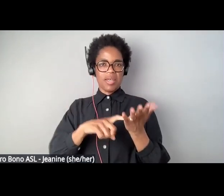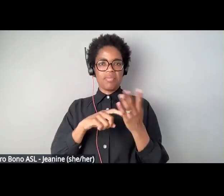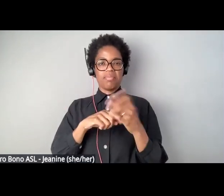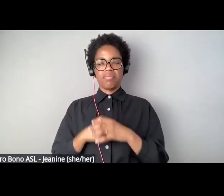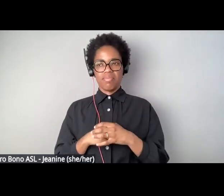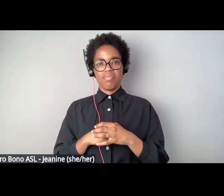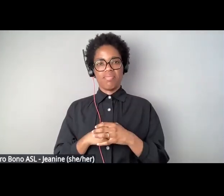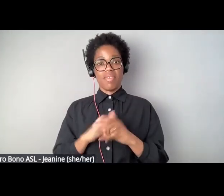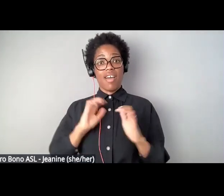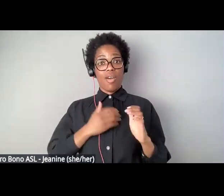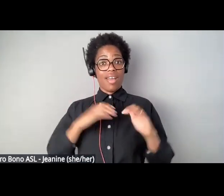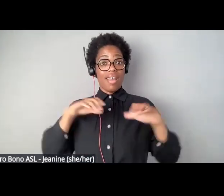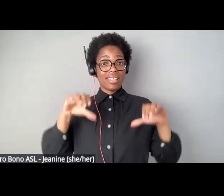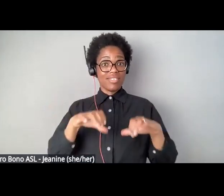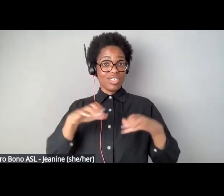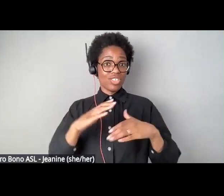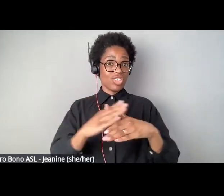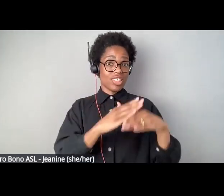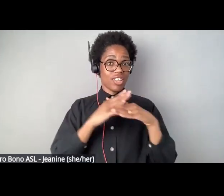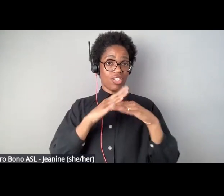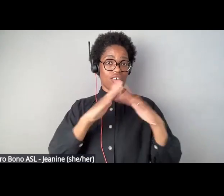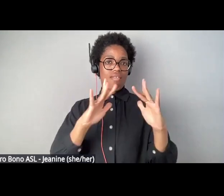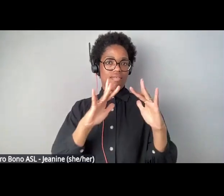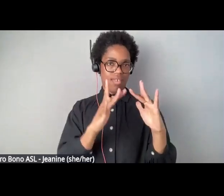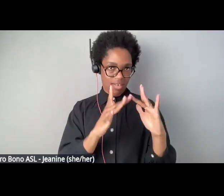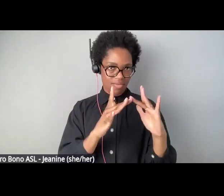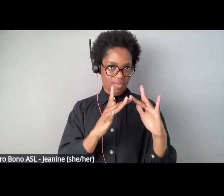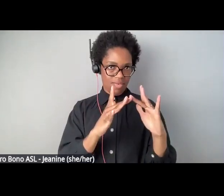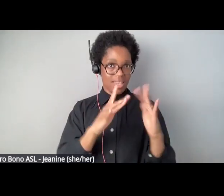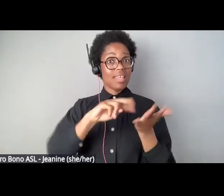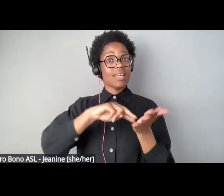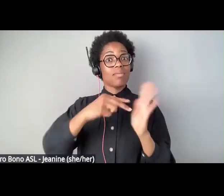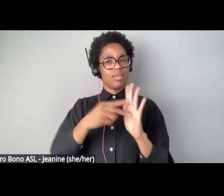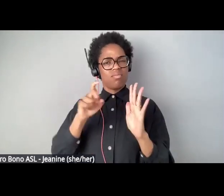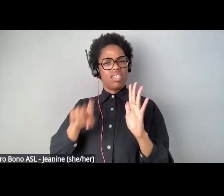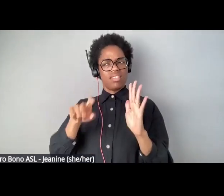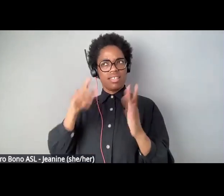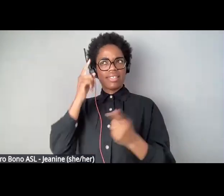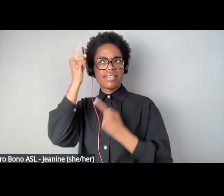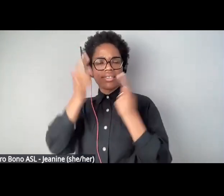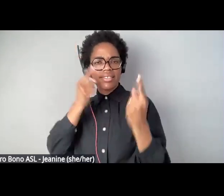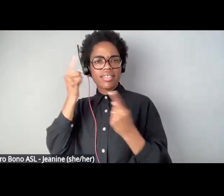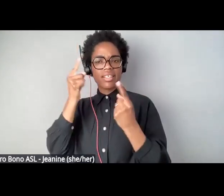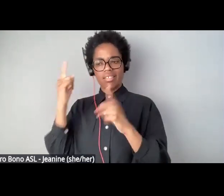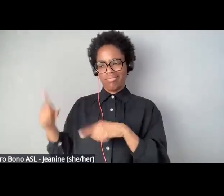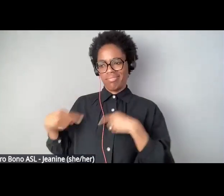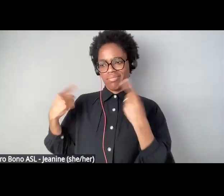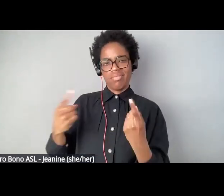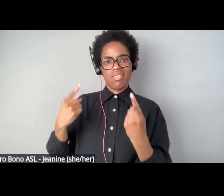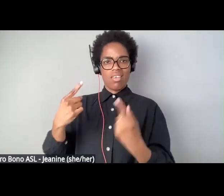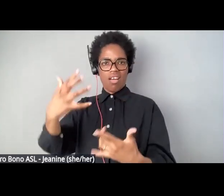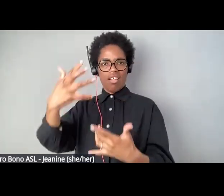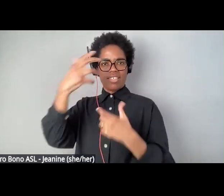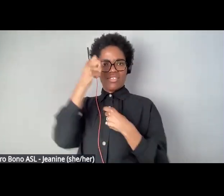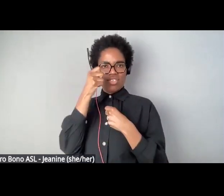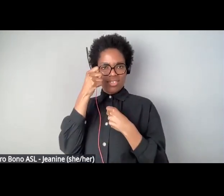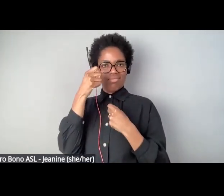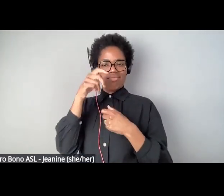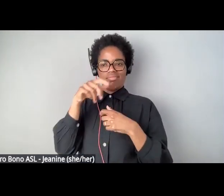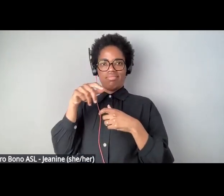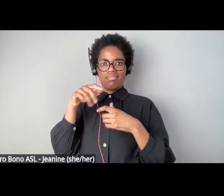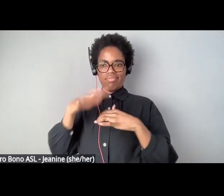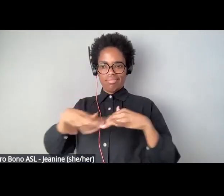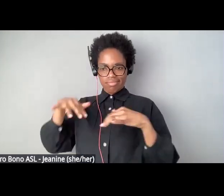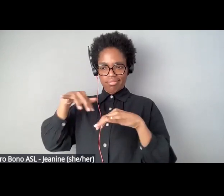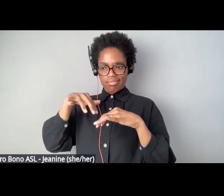digitally to the internet, let's also take a moment to consider the legacy of colonization embedded within the technologies, structures, and